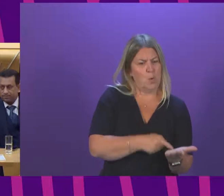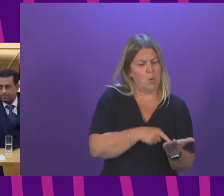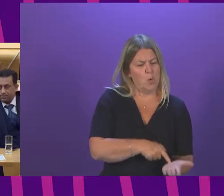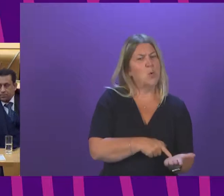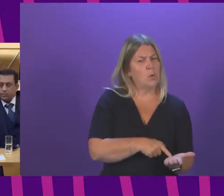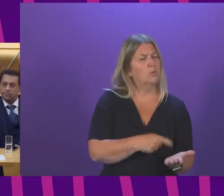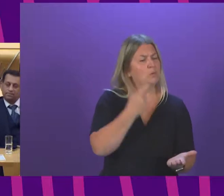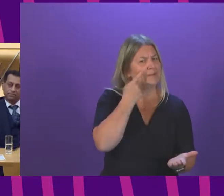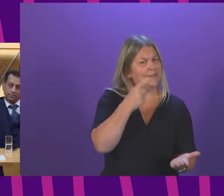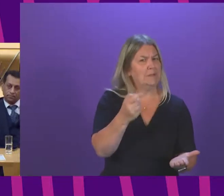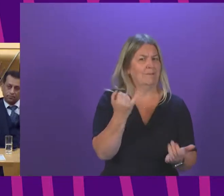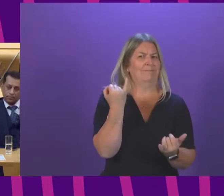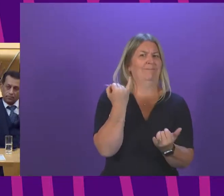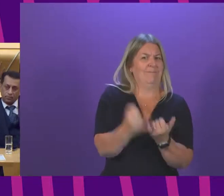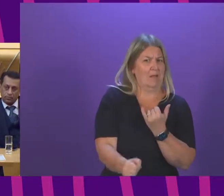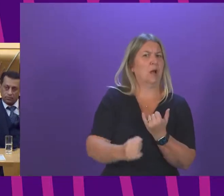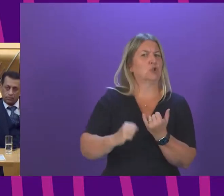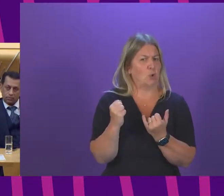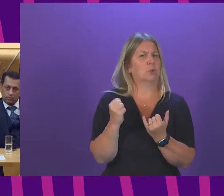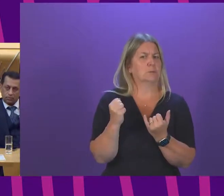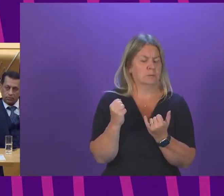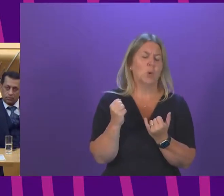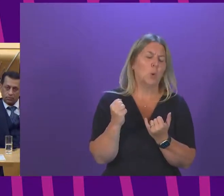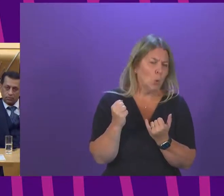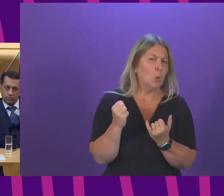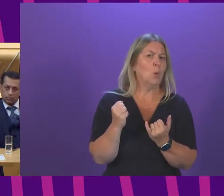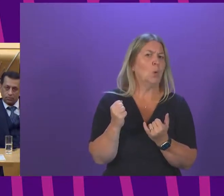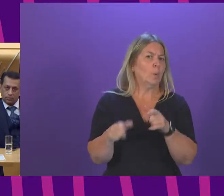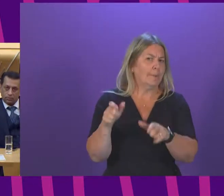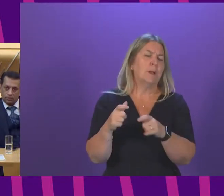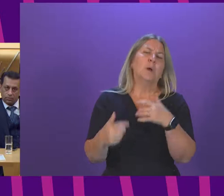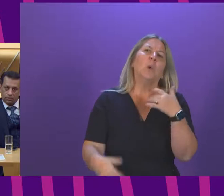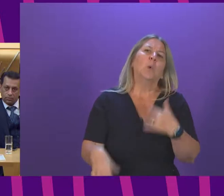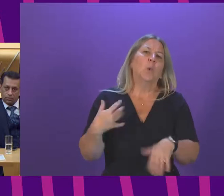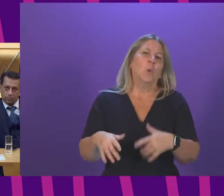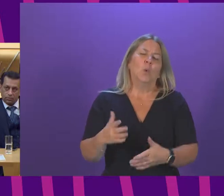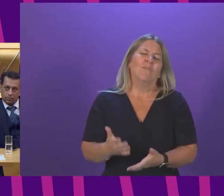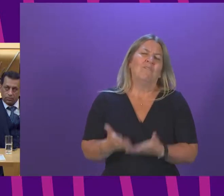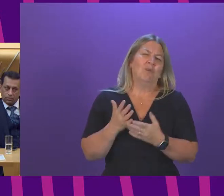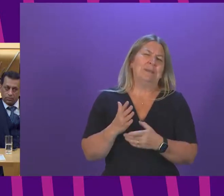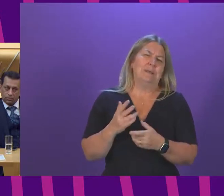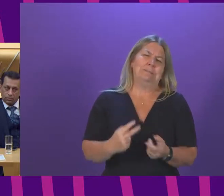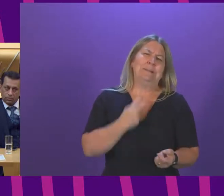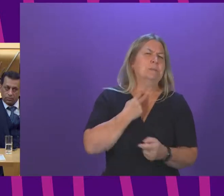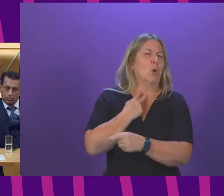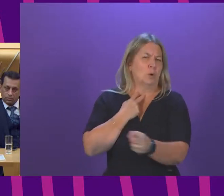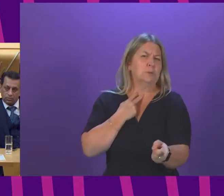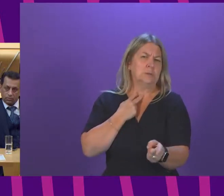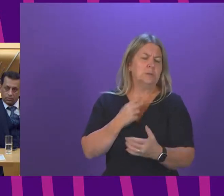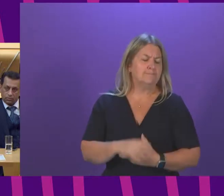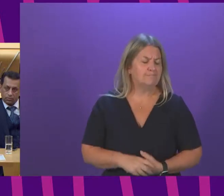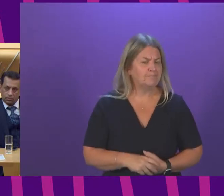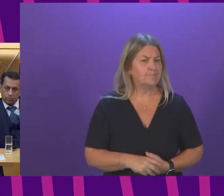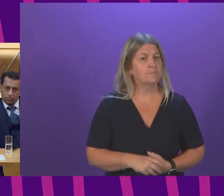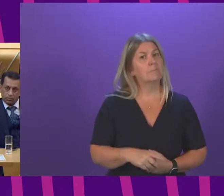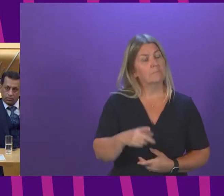failure of Scotland's governing institutions and how badly survivors have been let down. Can I ask the Scottish Government if it is satisfied